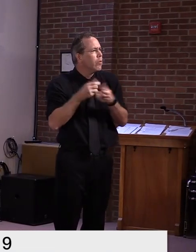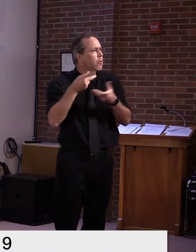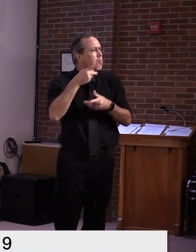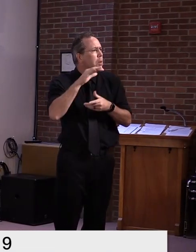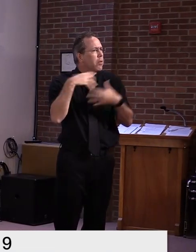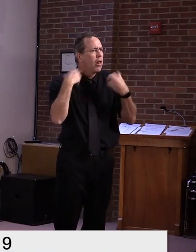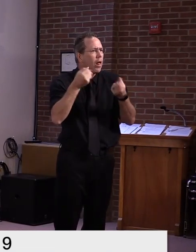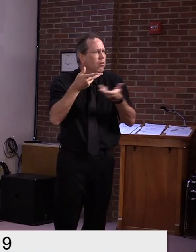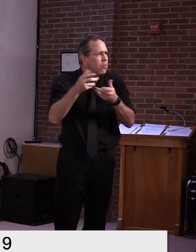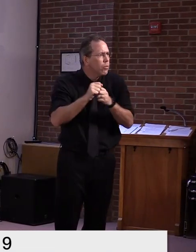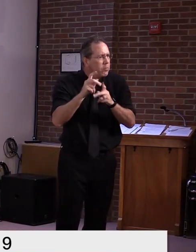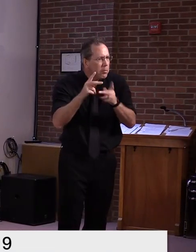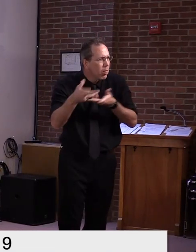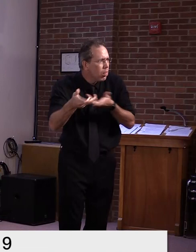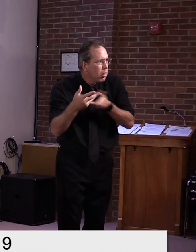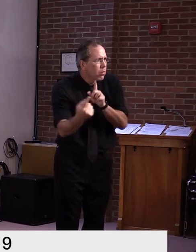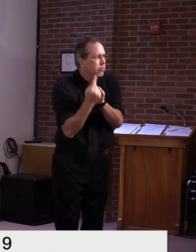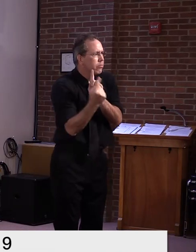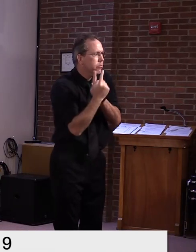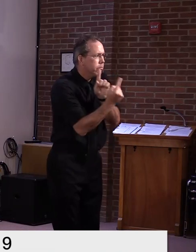services employees